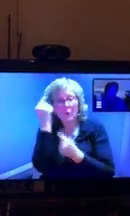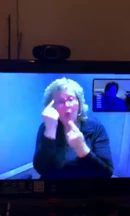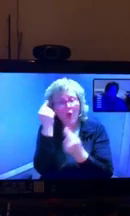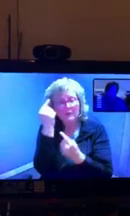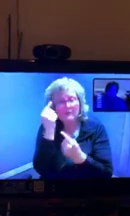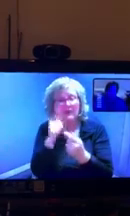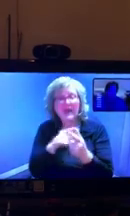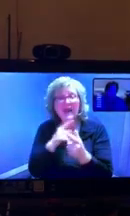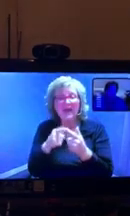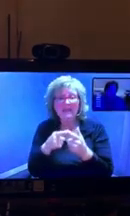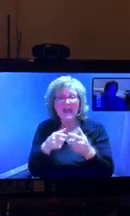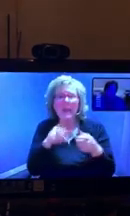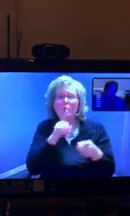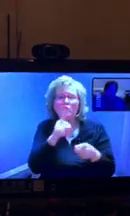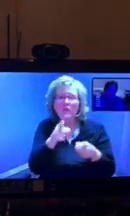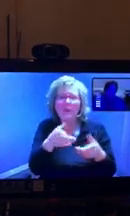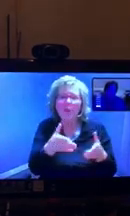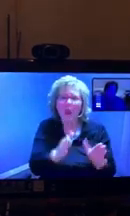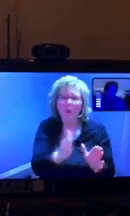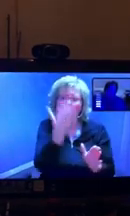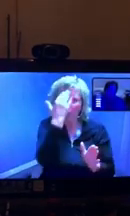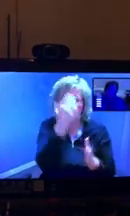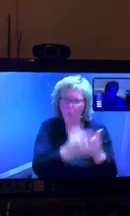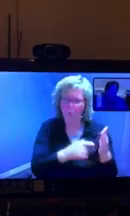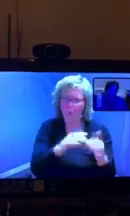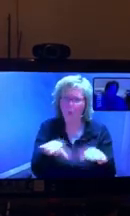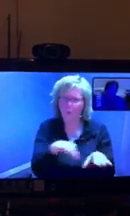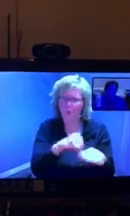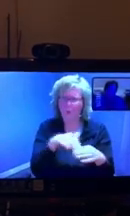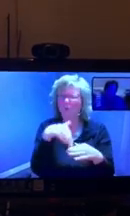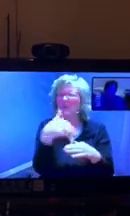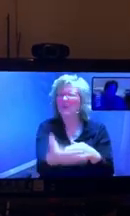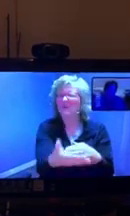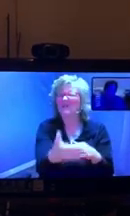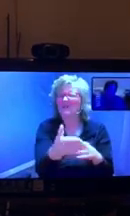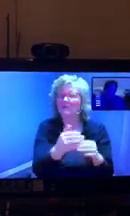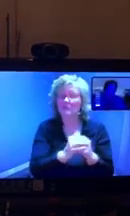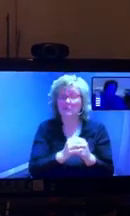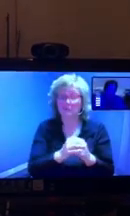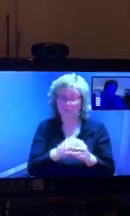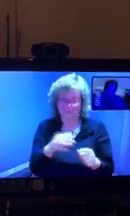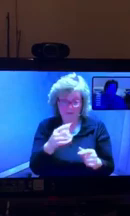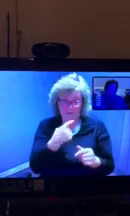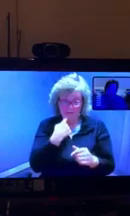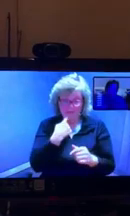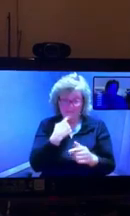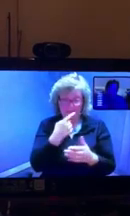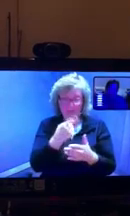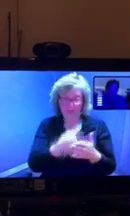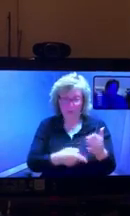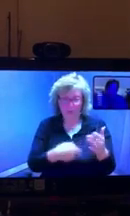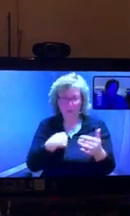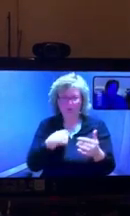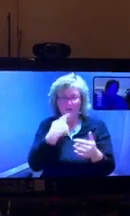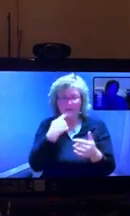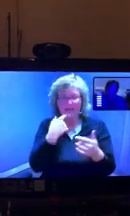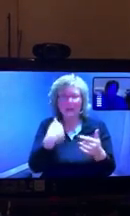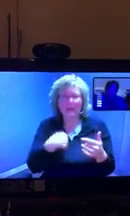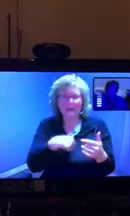I'm going to really let you know what to do next. And I want to just say this to you. What we're a part of is an activity. It's